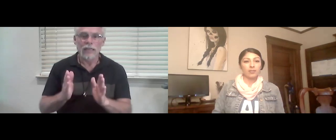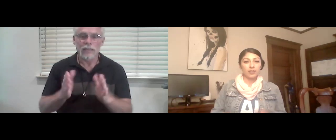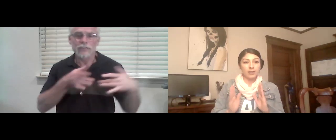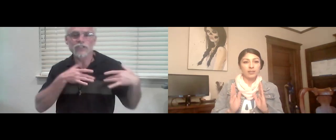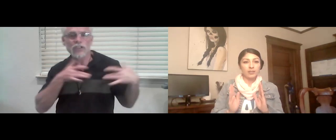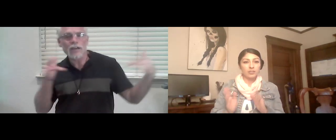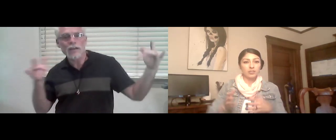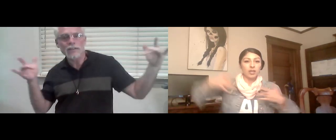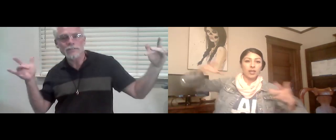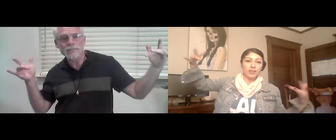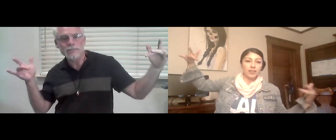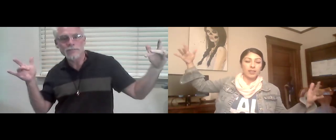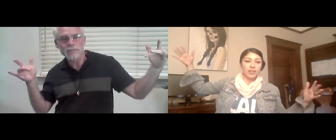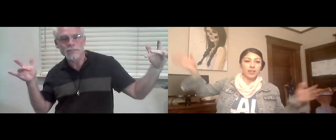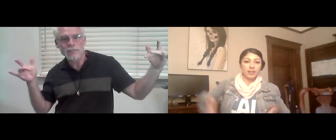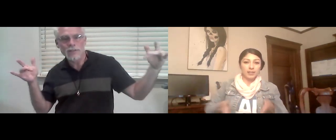Let it shine.